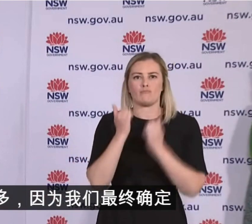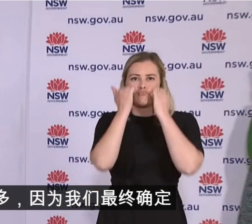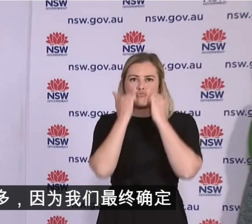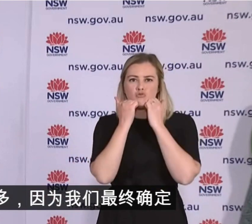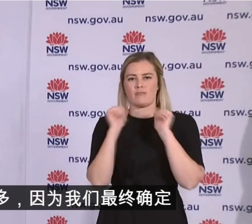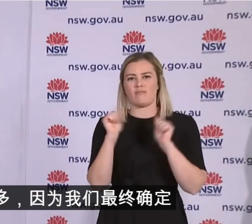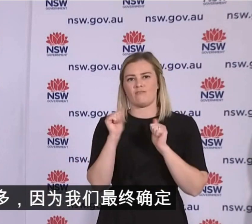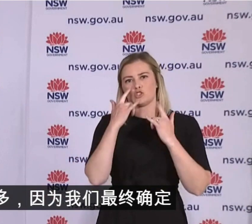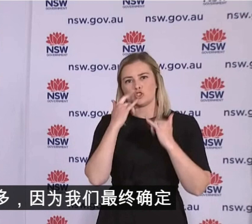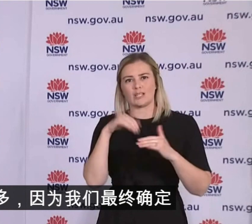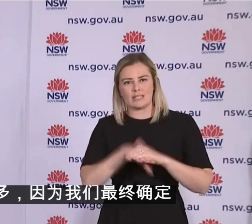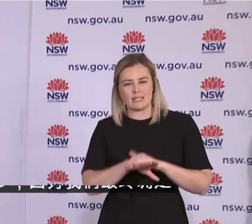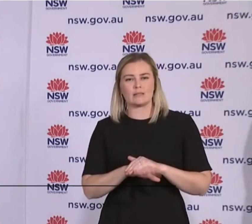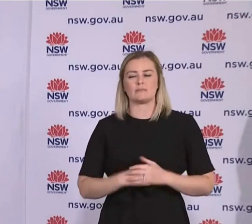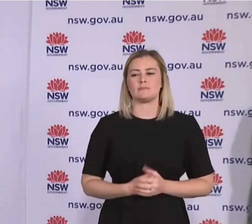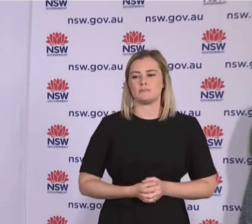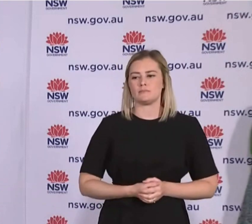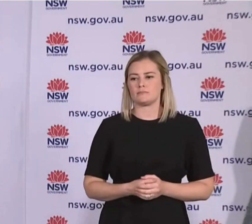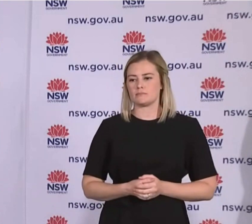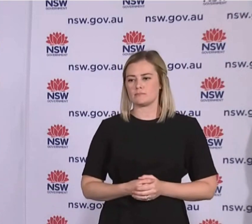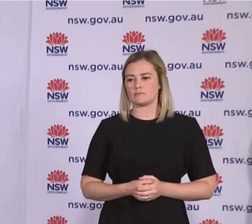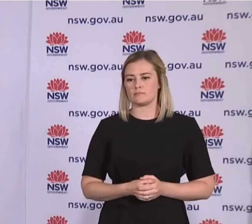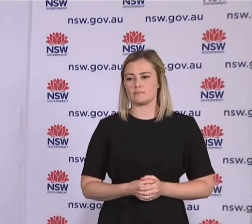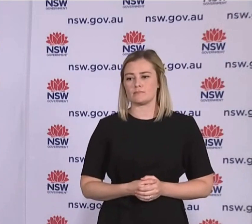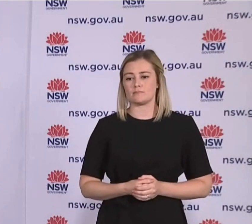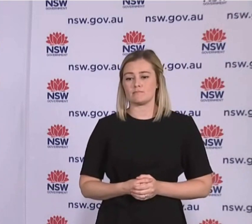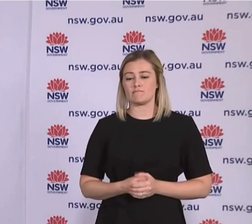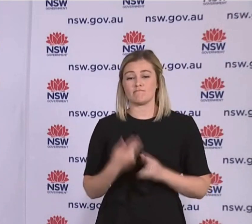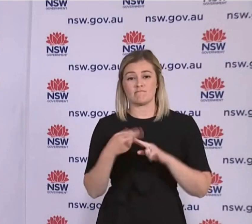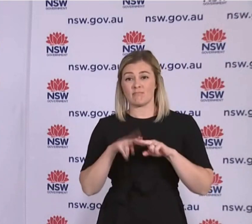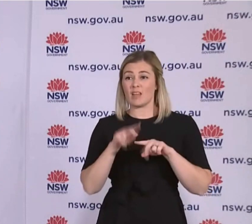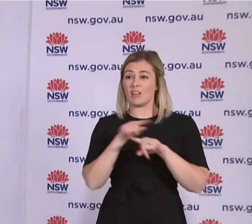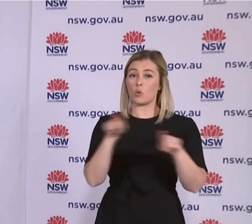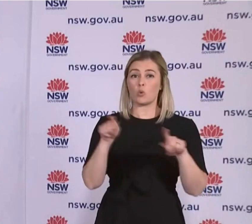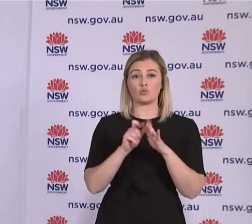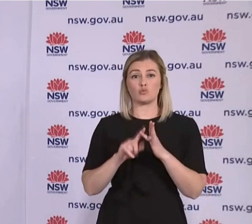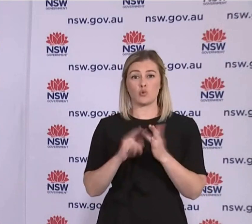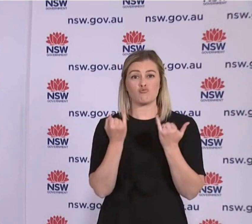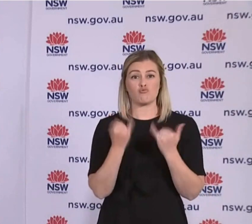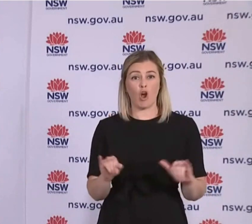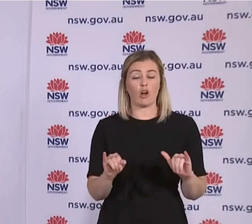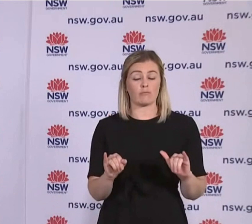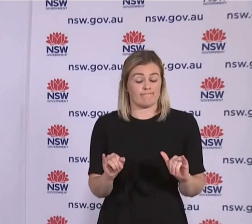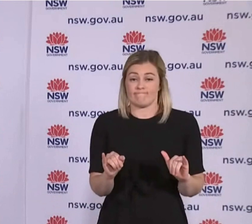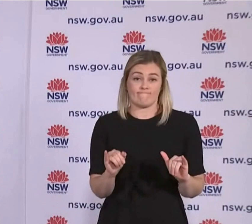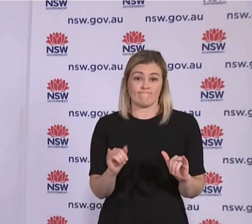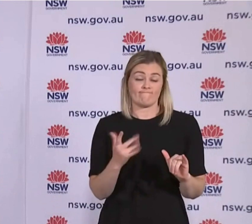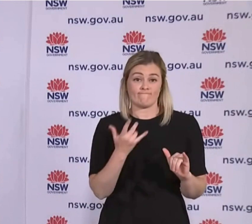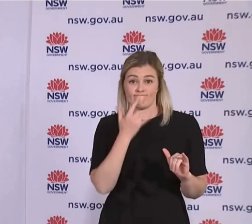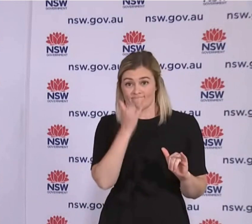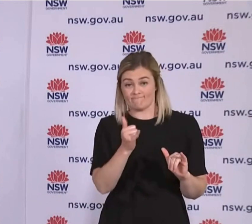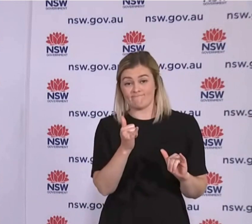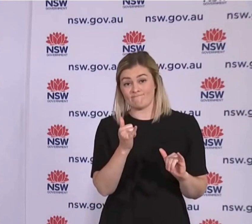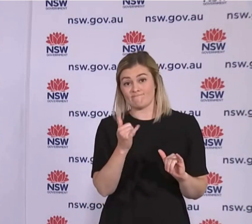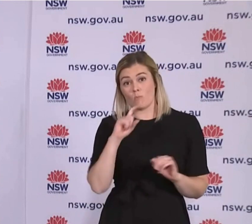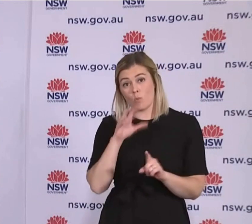design around security. But look, ultimately, if people want to do the wrong thing, there will always be criminals that will try to do